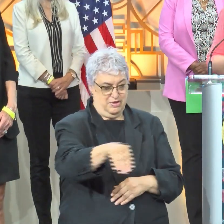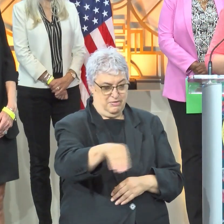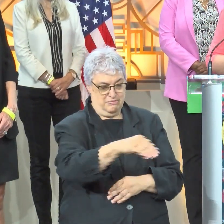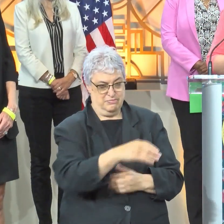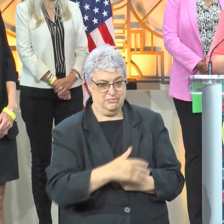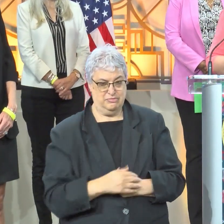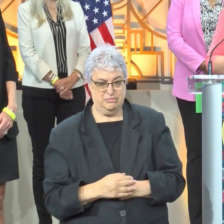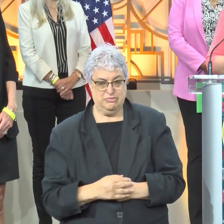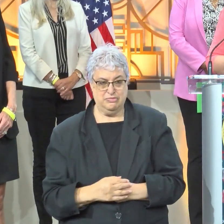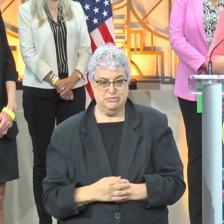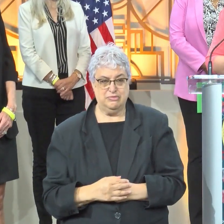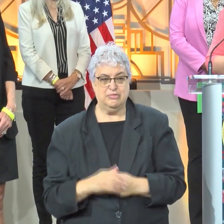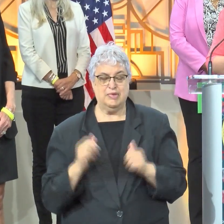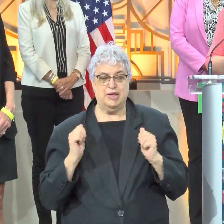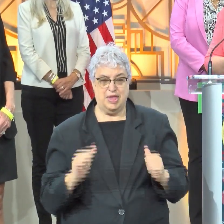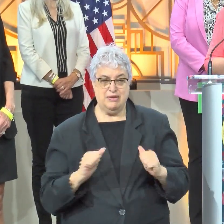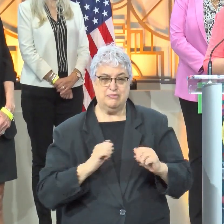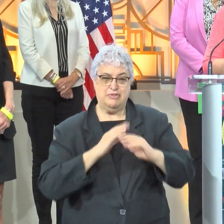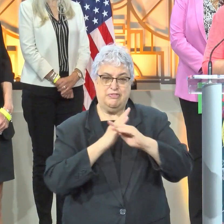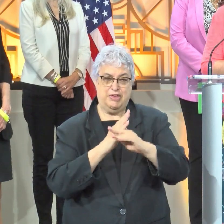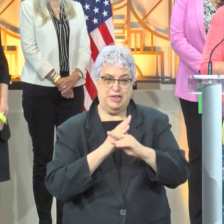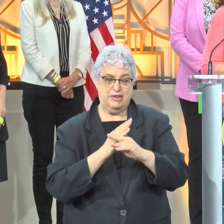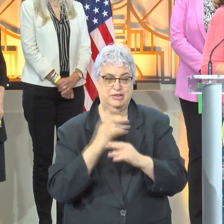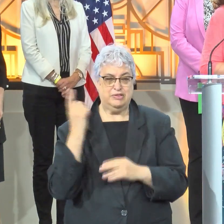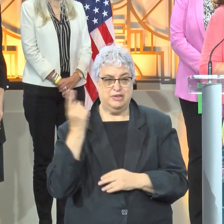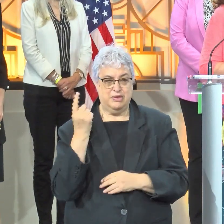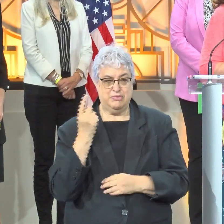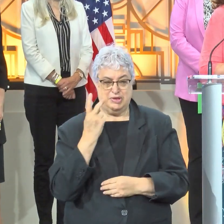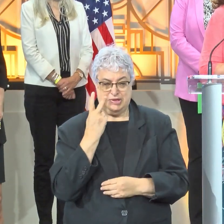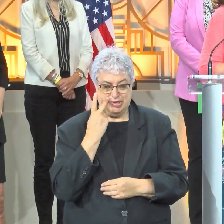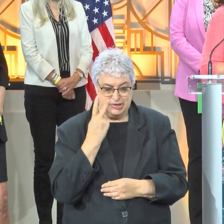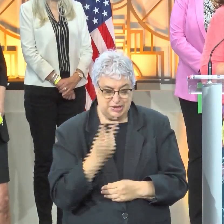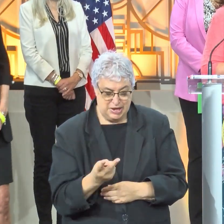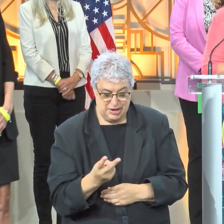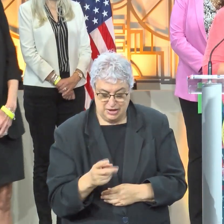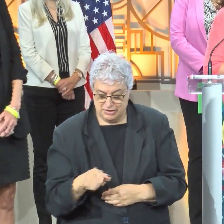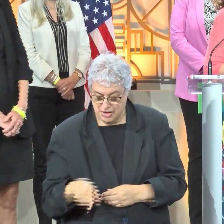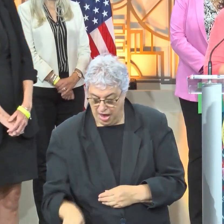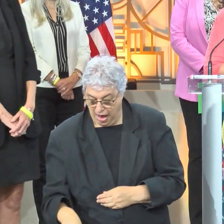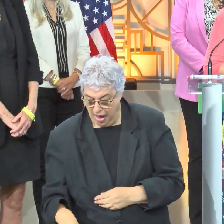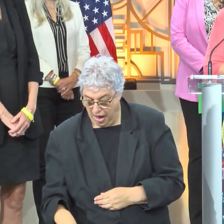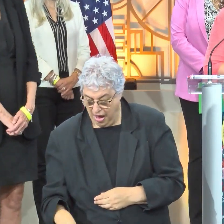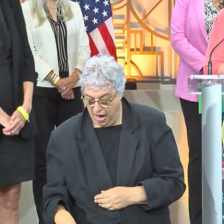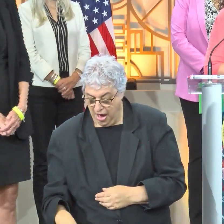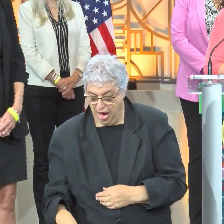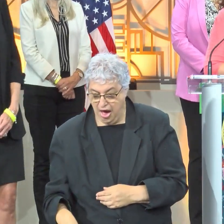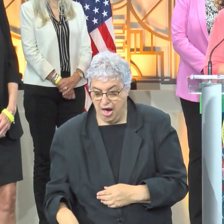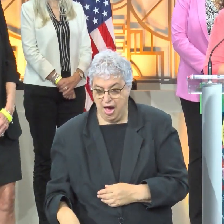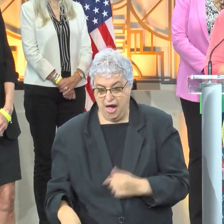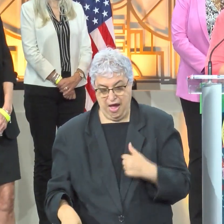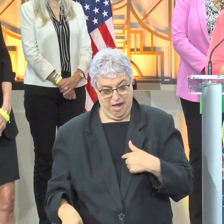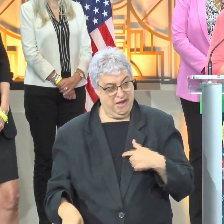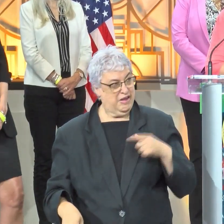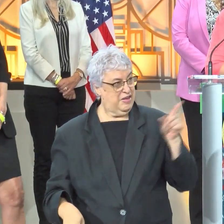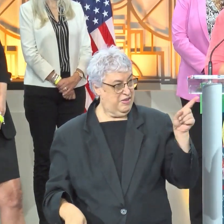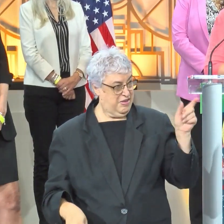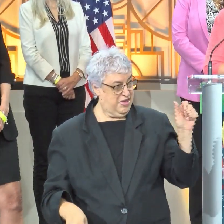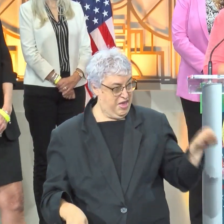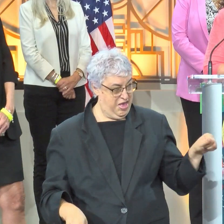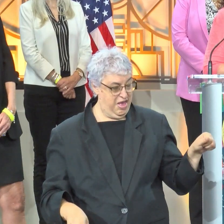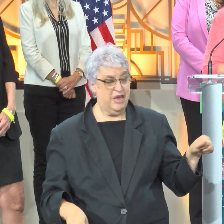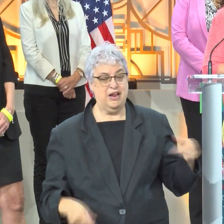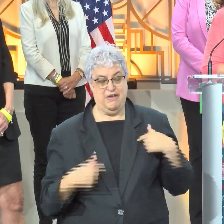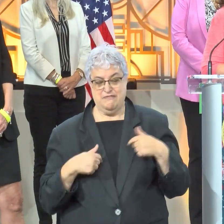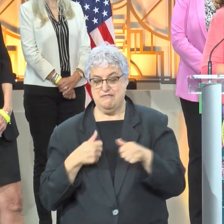Those things are preventable because when somebody sees that on the ground, what they see is that it is acceptable to throw